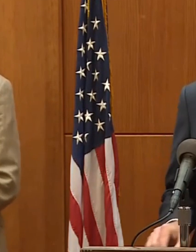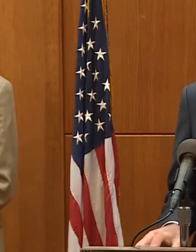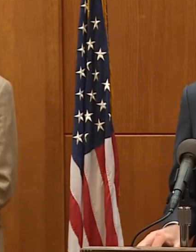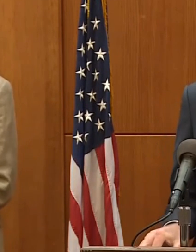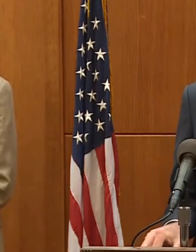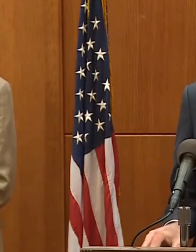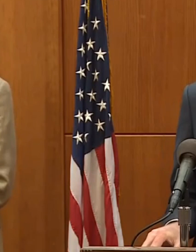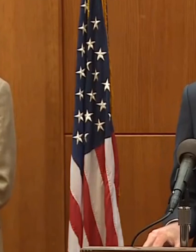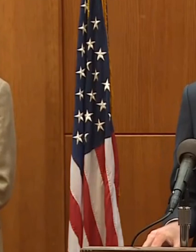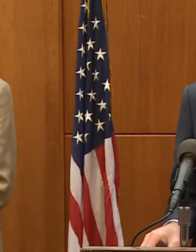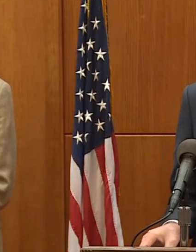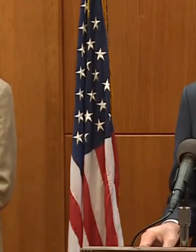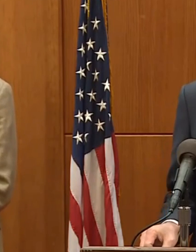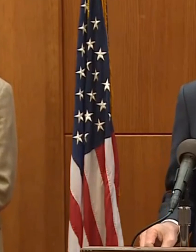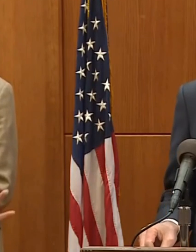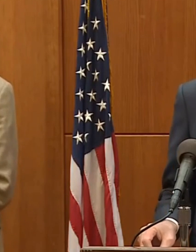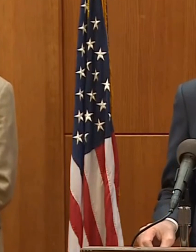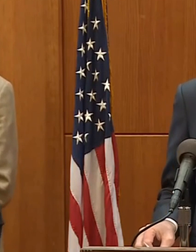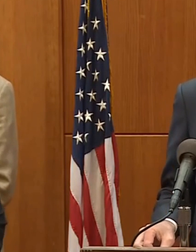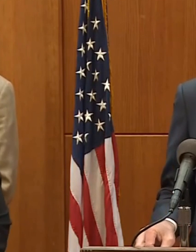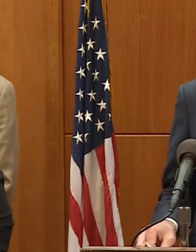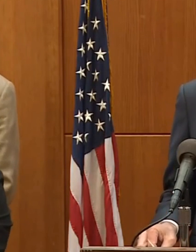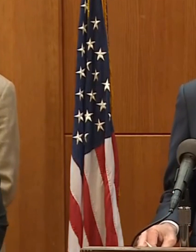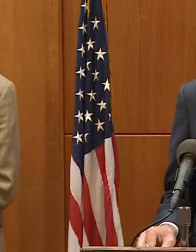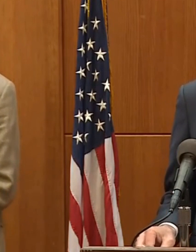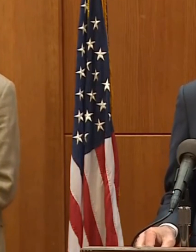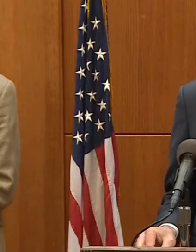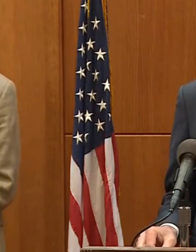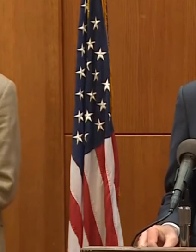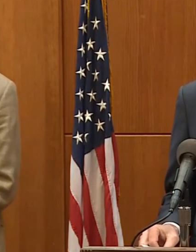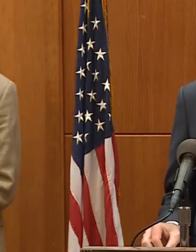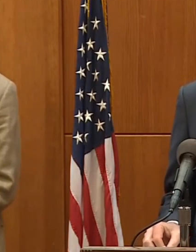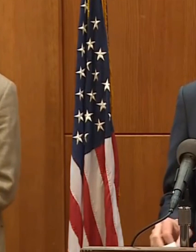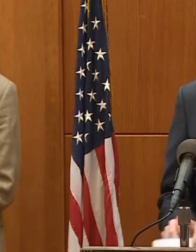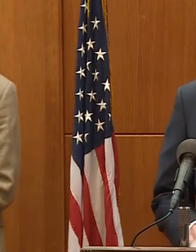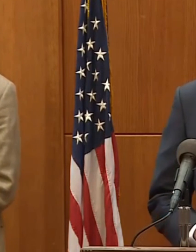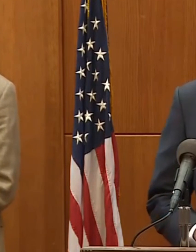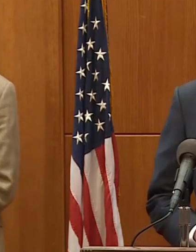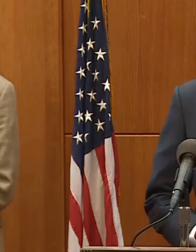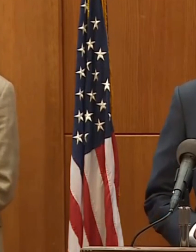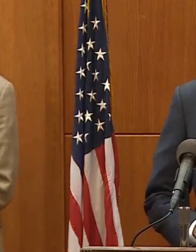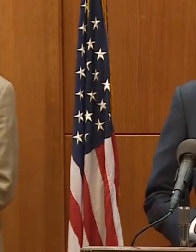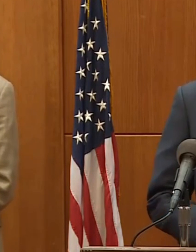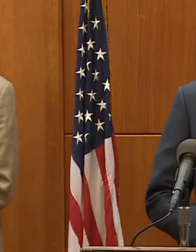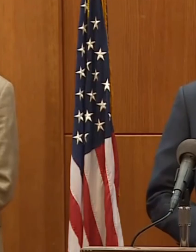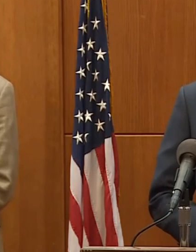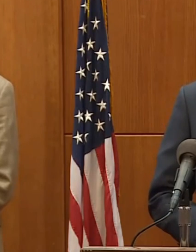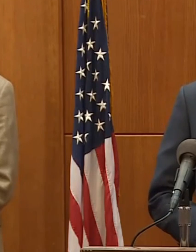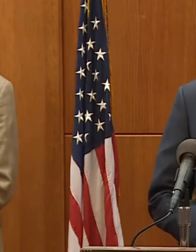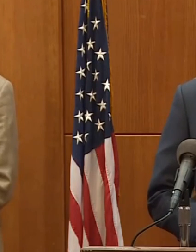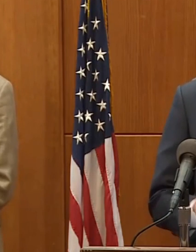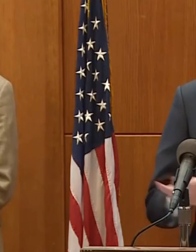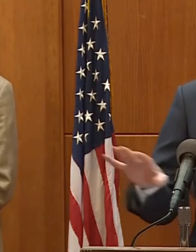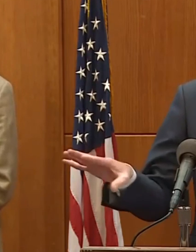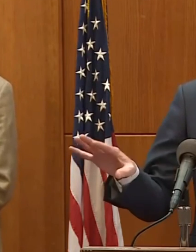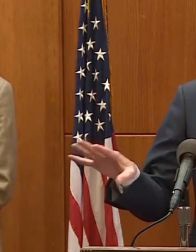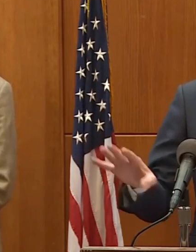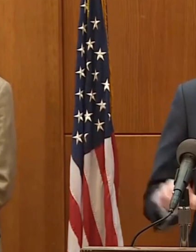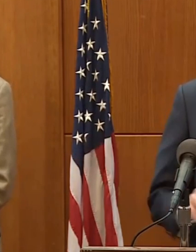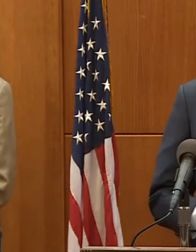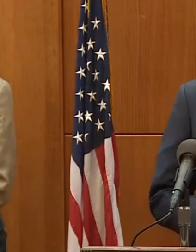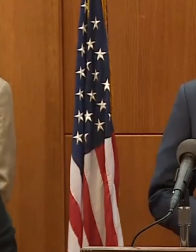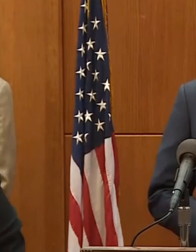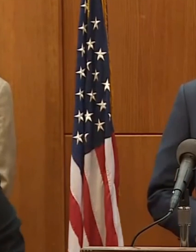our medical system has more time to prepare for the increased pressure that this will put on it. We must